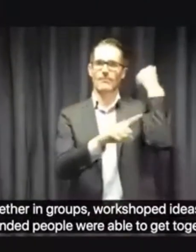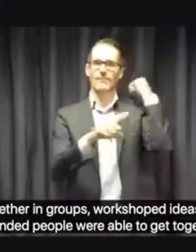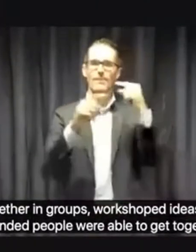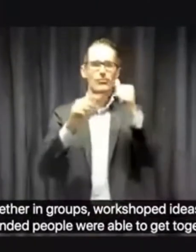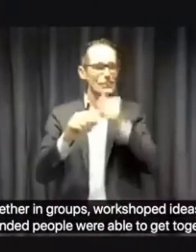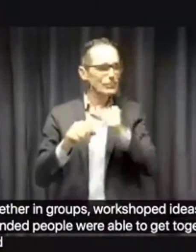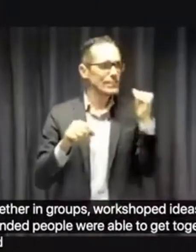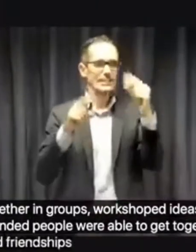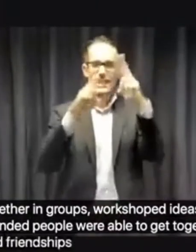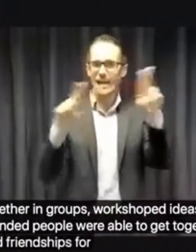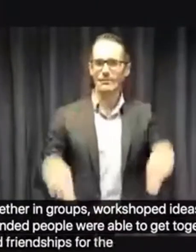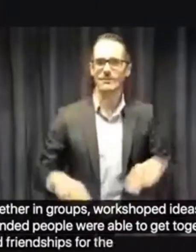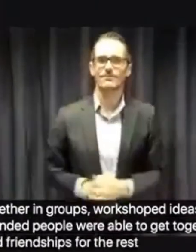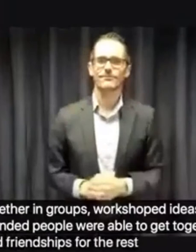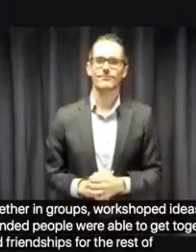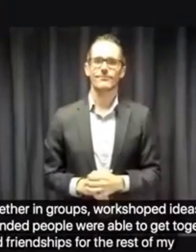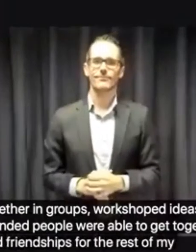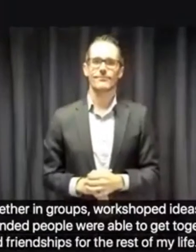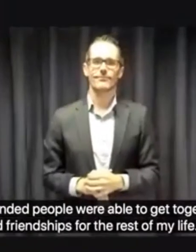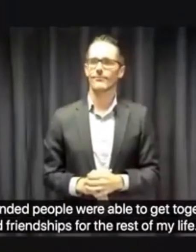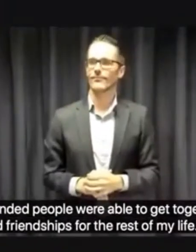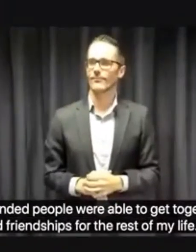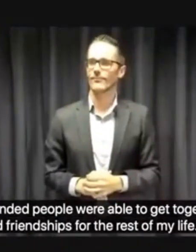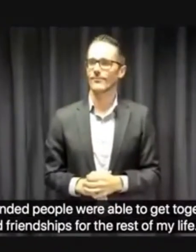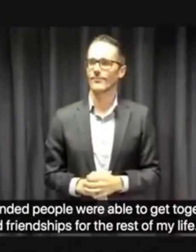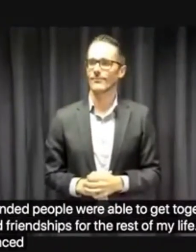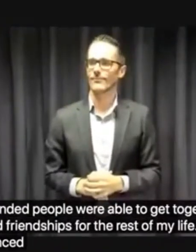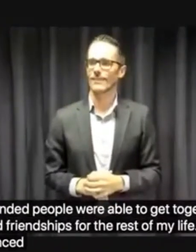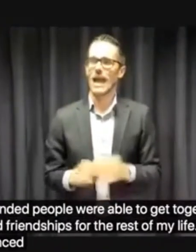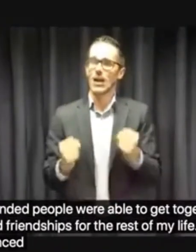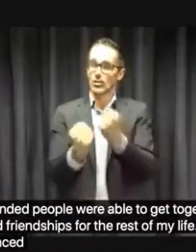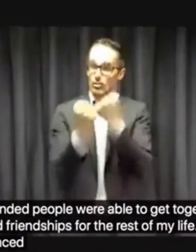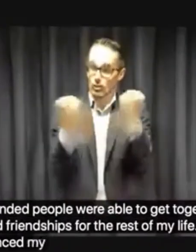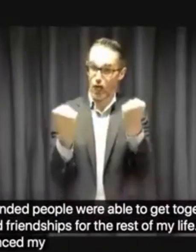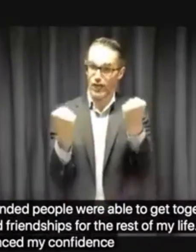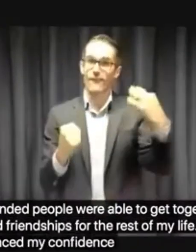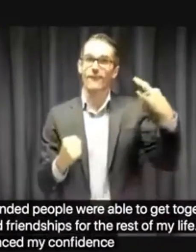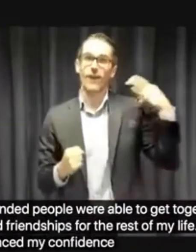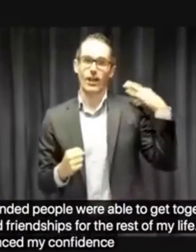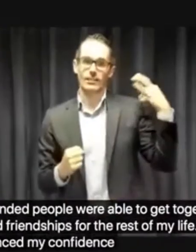self-esteem. All those years ago from those retreats and camps that I participated in.